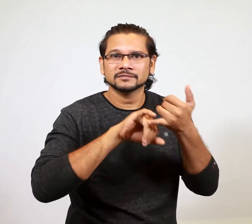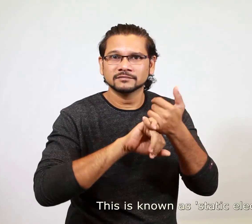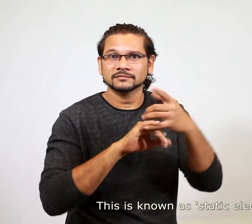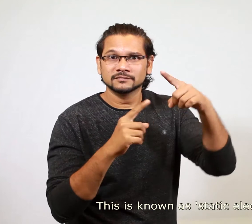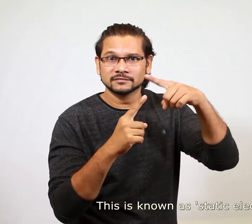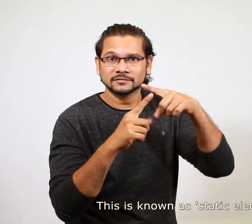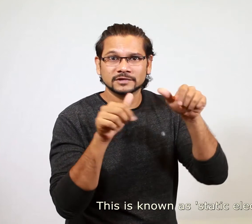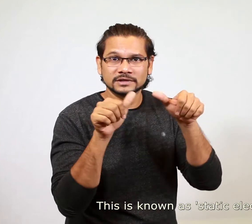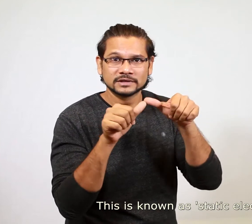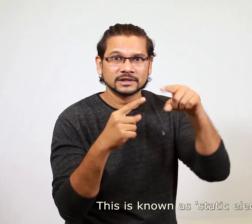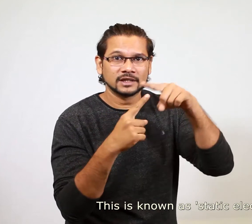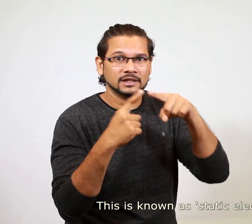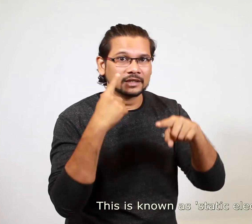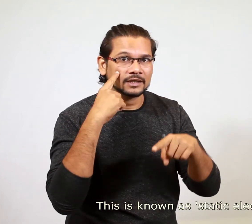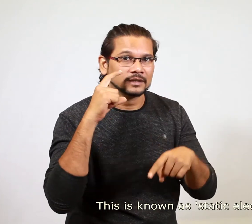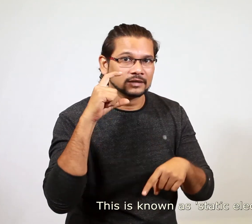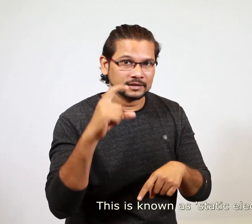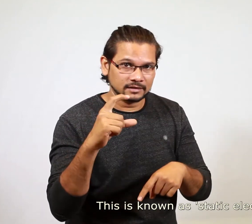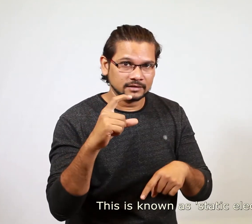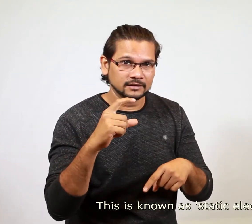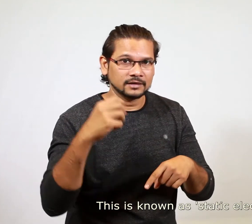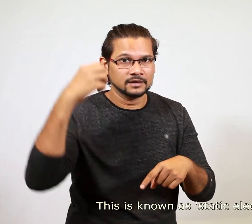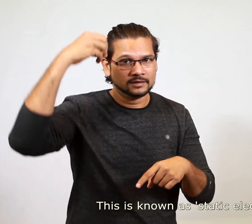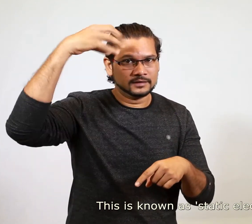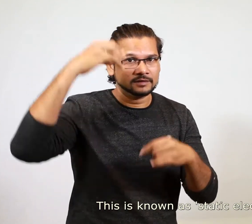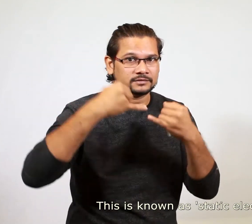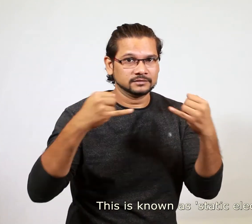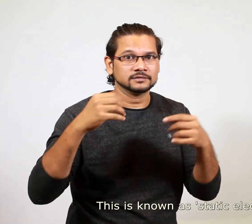This is known as static electricity.